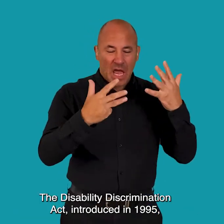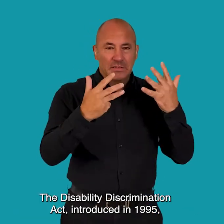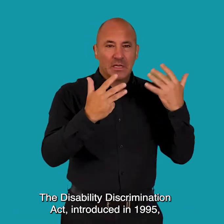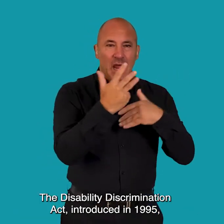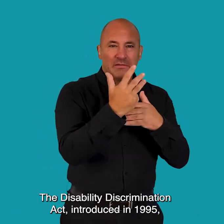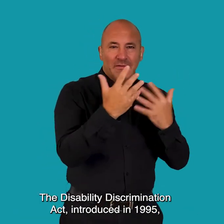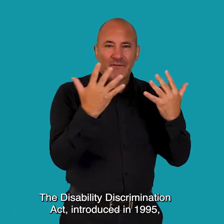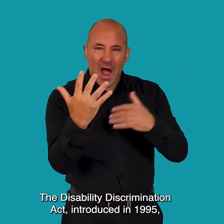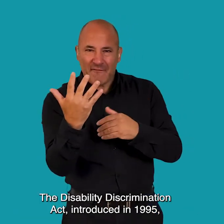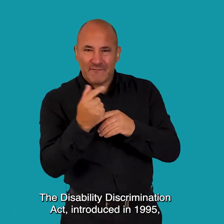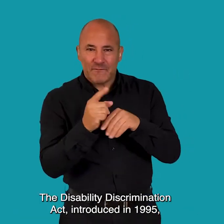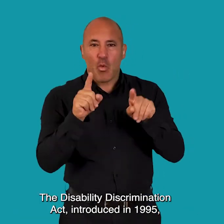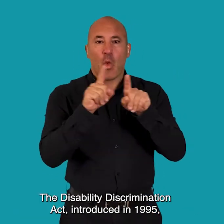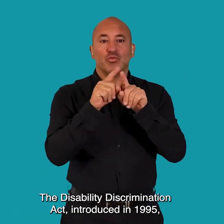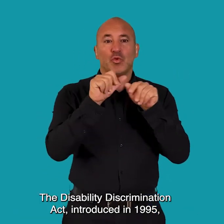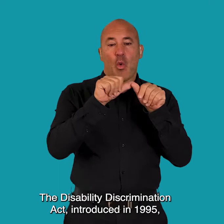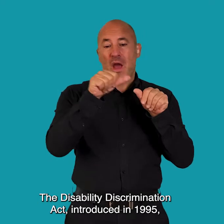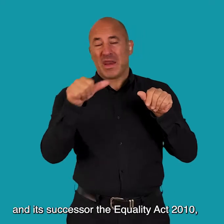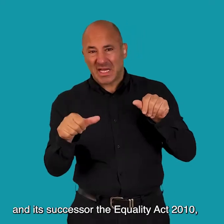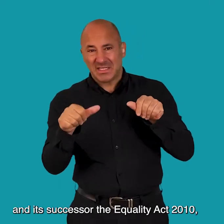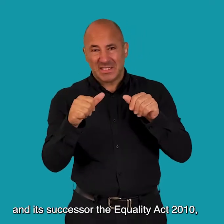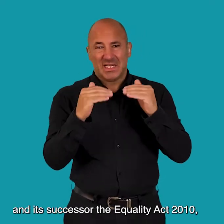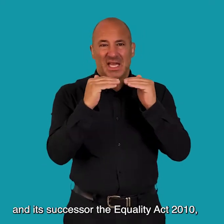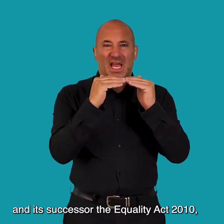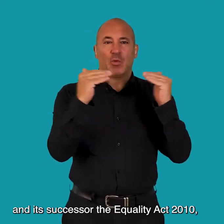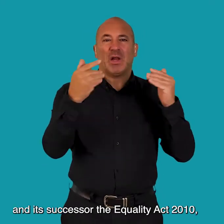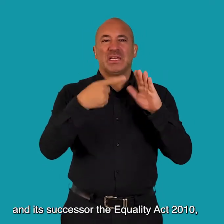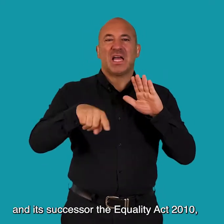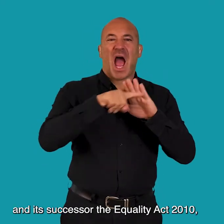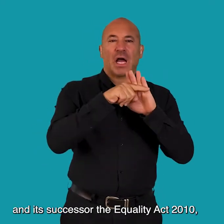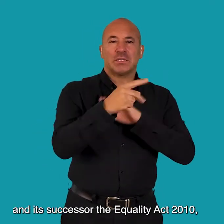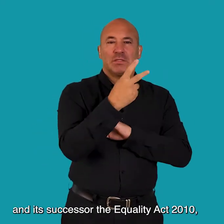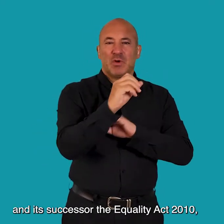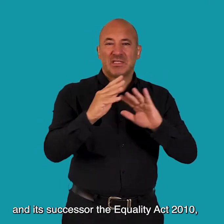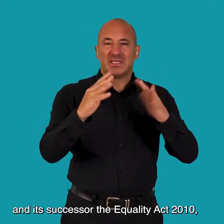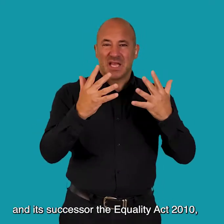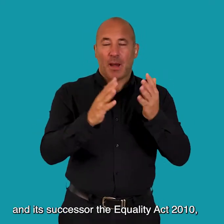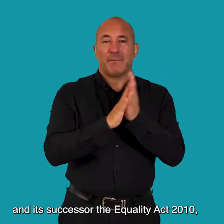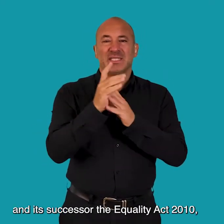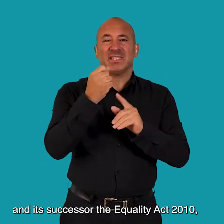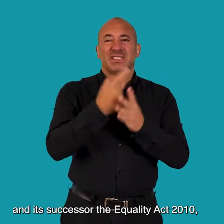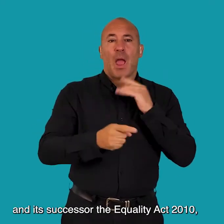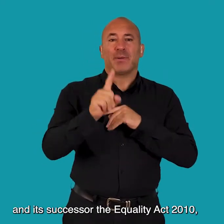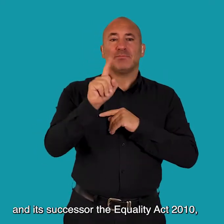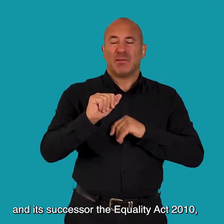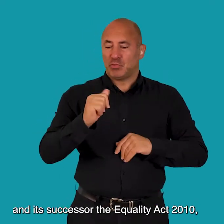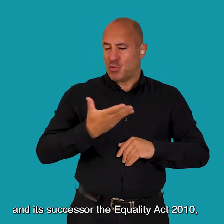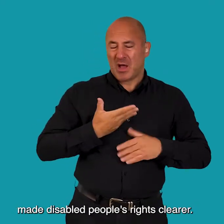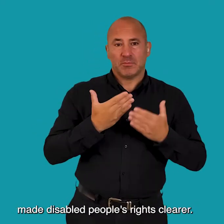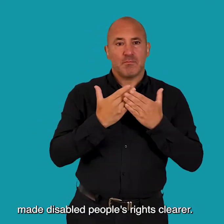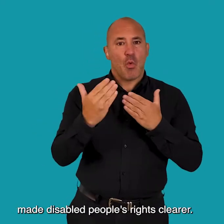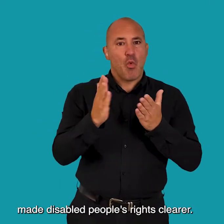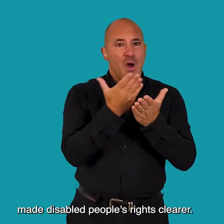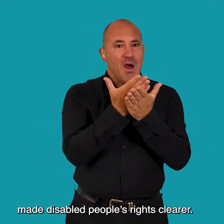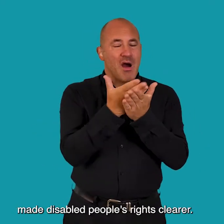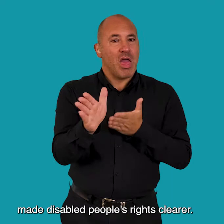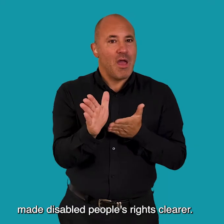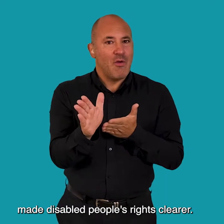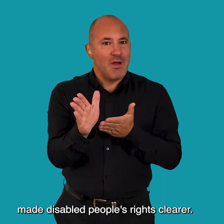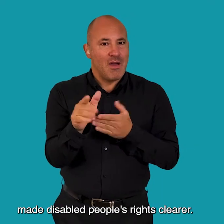in 1995, and its successor, the Equality Act 2010, made disabled people's rights